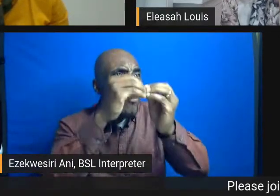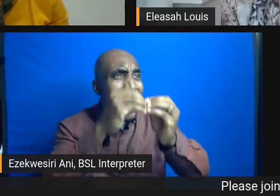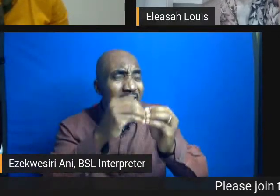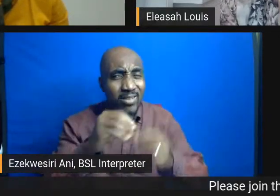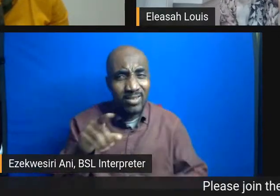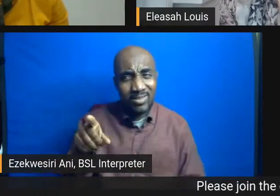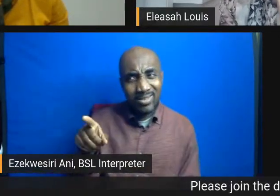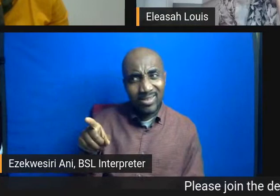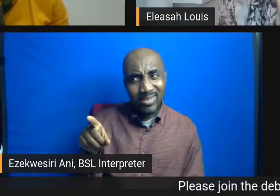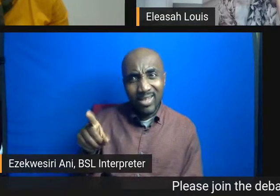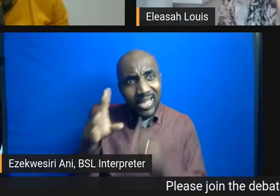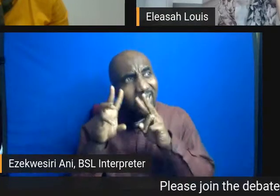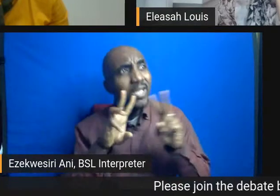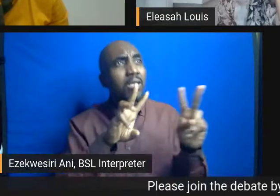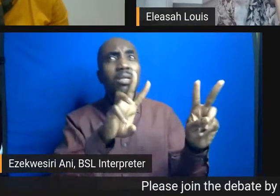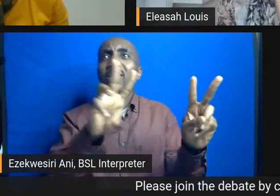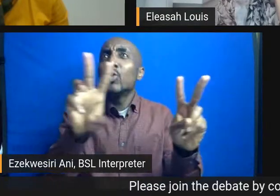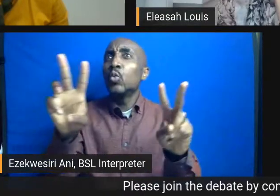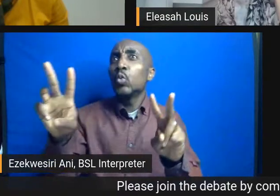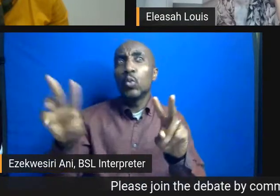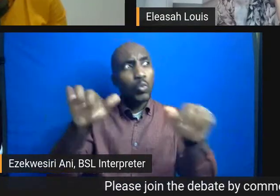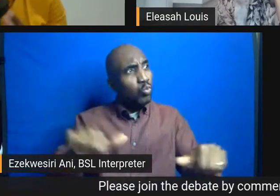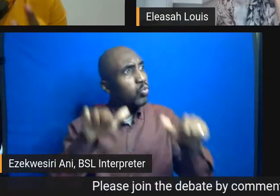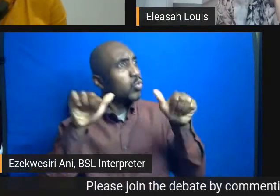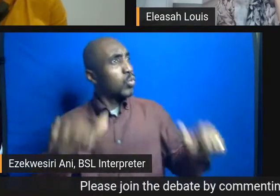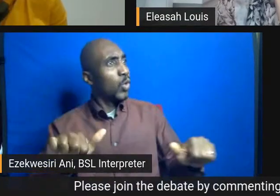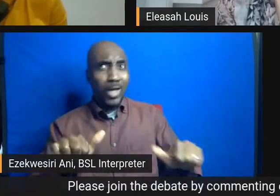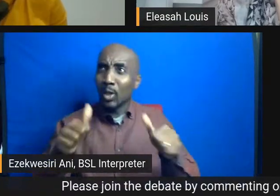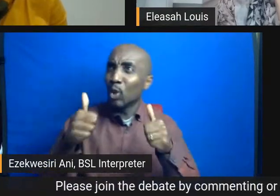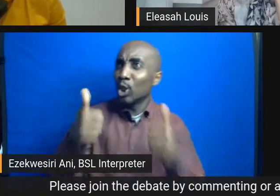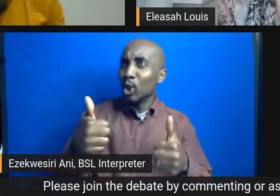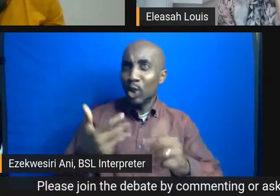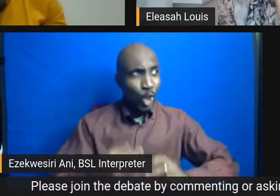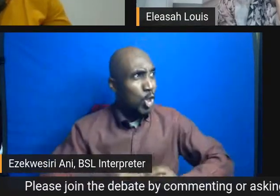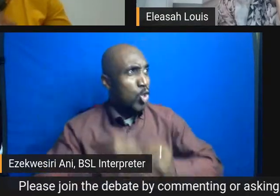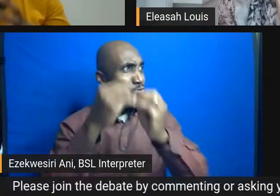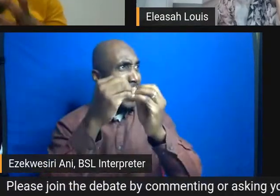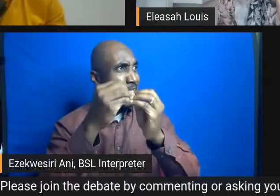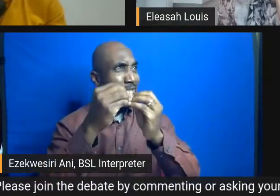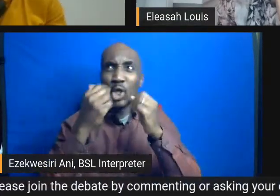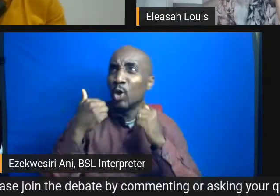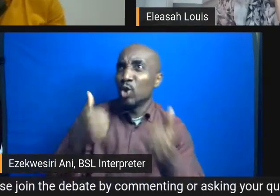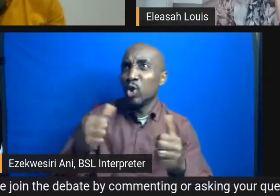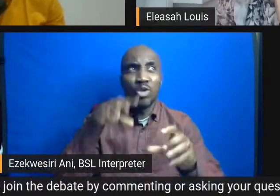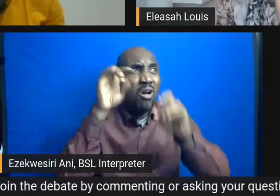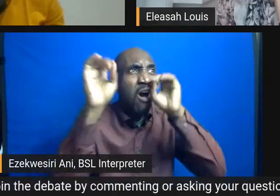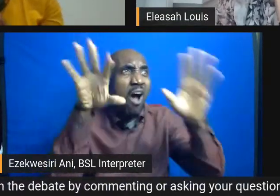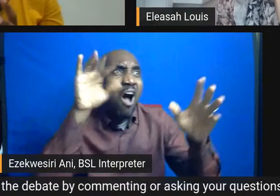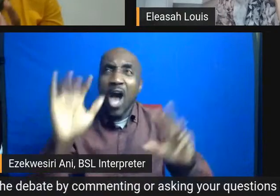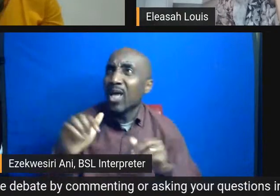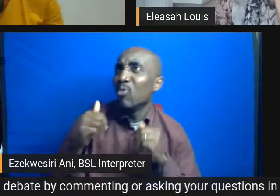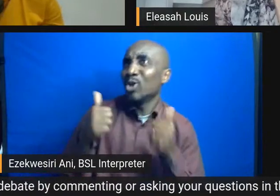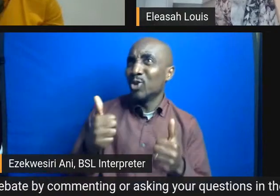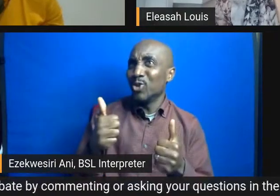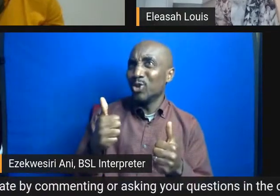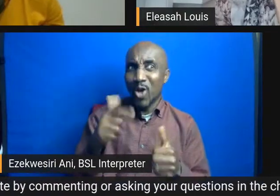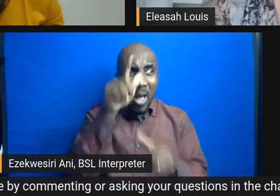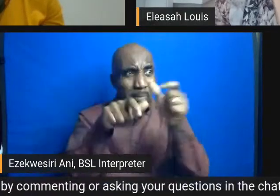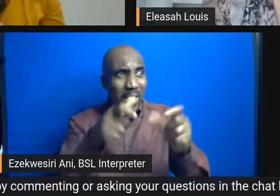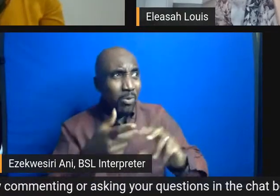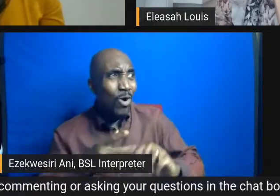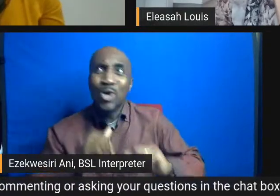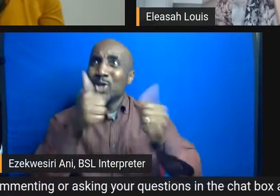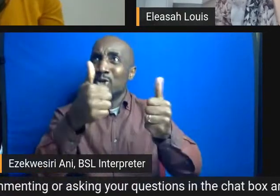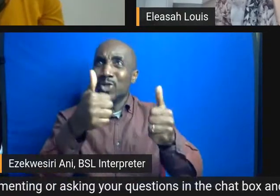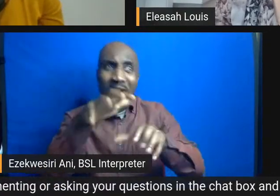it was good, and he created and it was good, and it was good, and it was good.